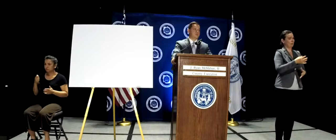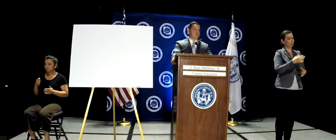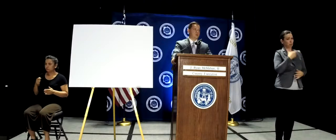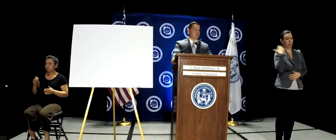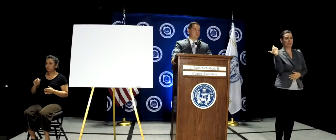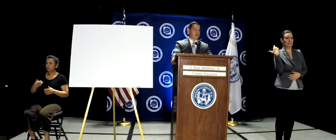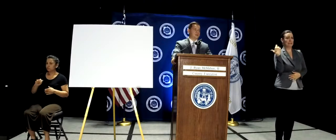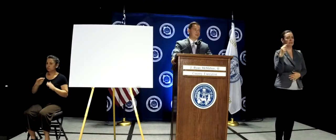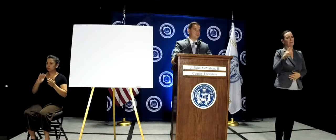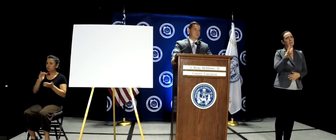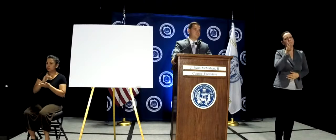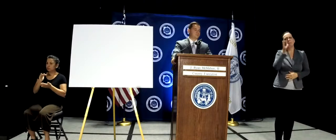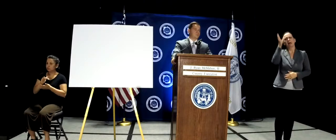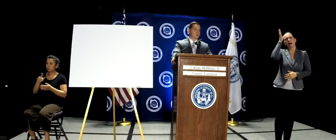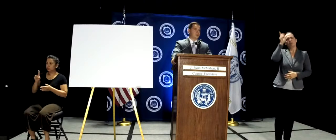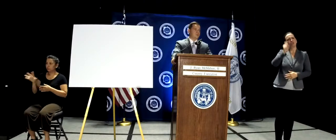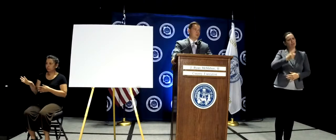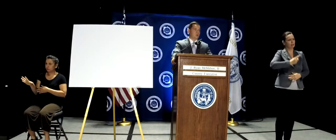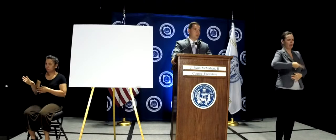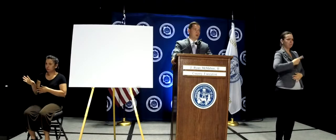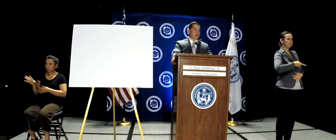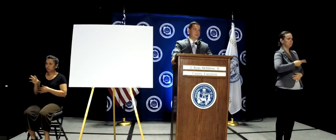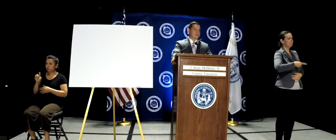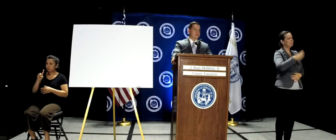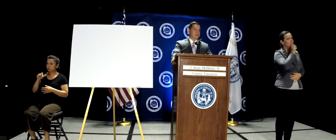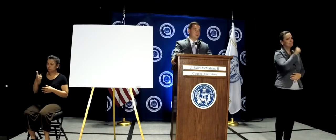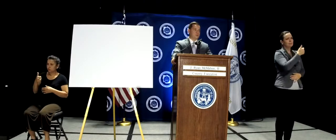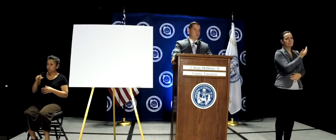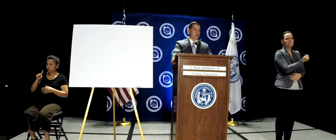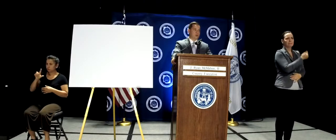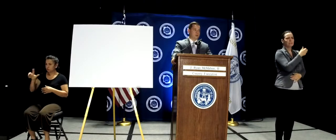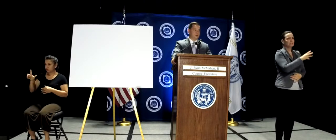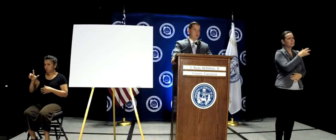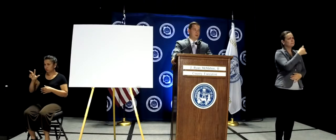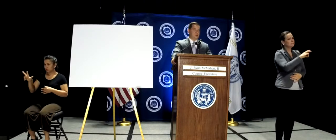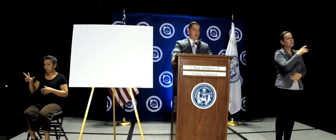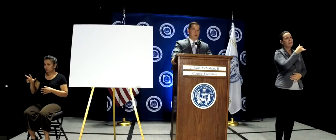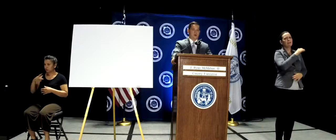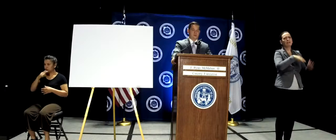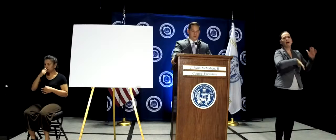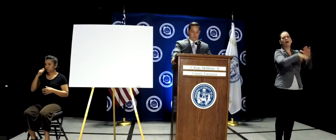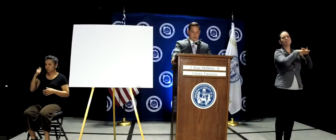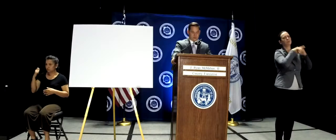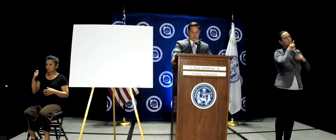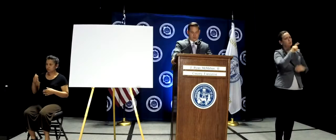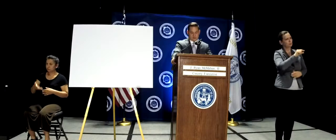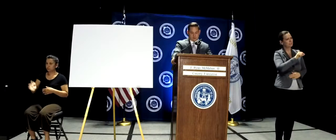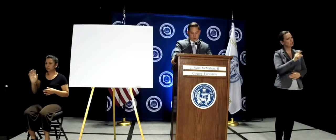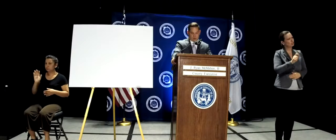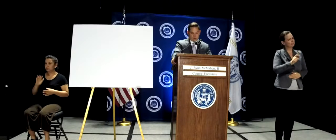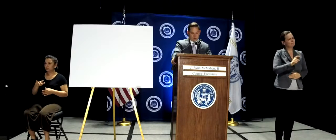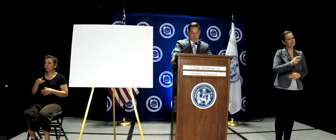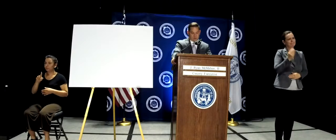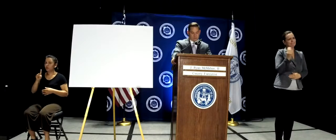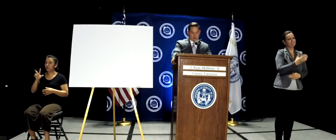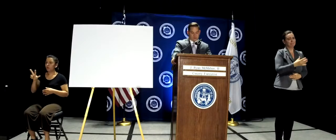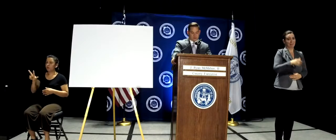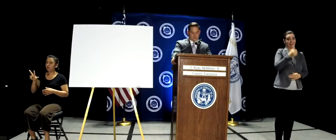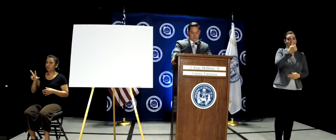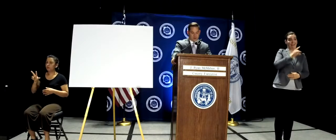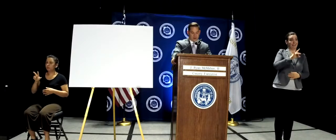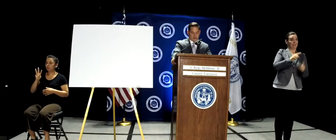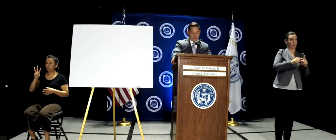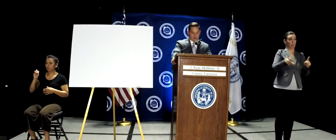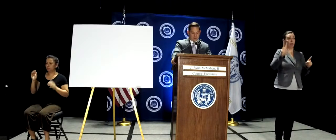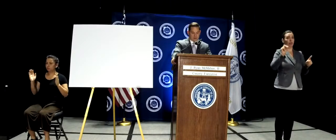and 17-year-olds tested. If you're 18 through 30, we're encouraging you to get a test as well, especially